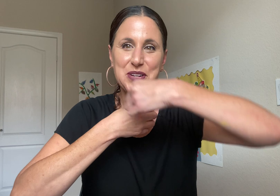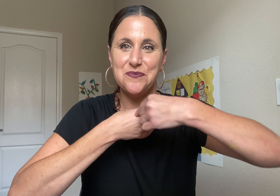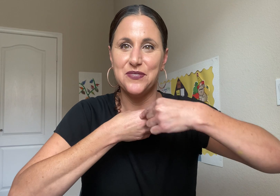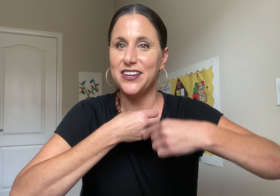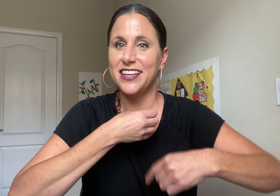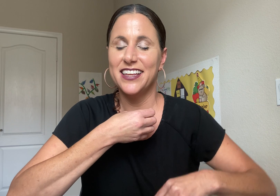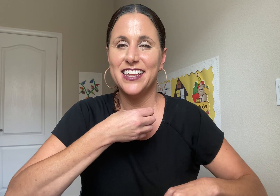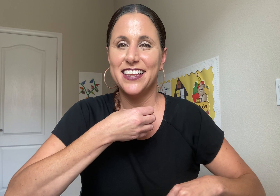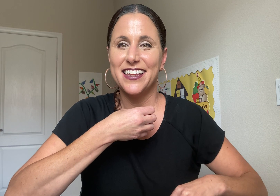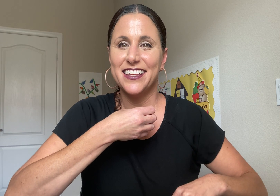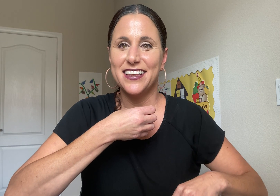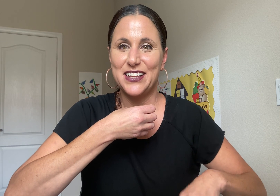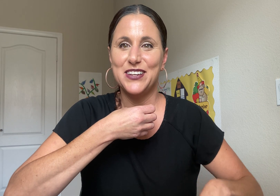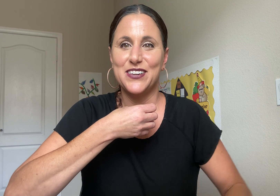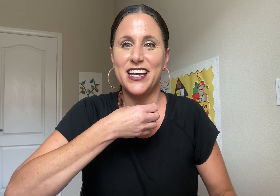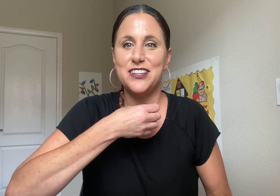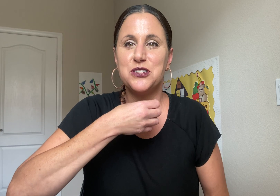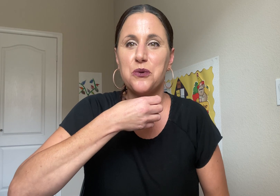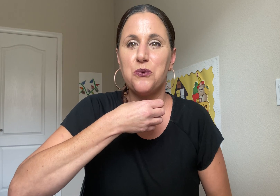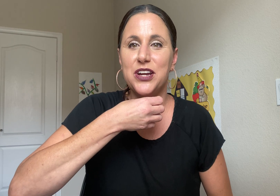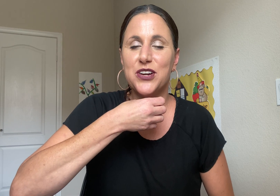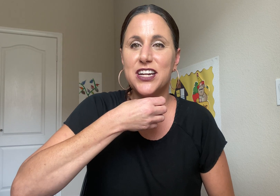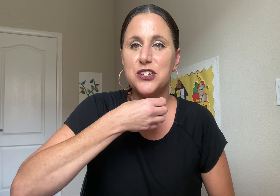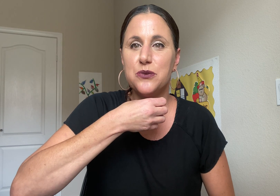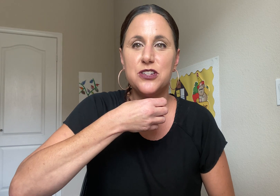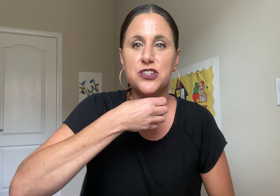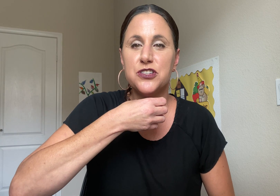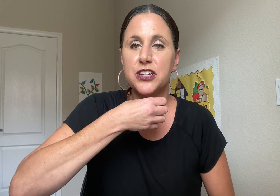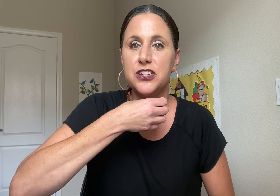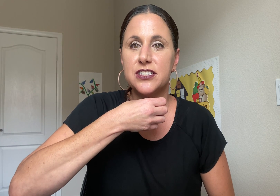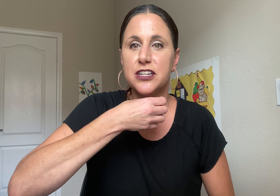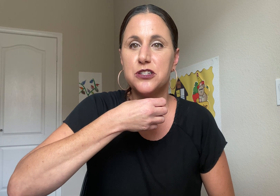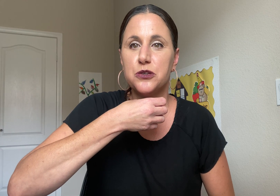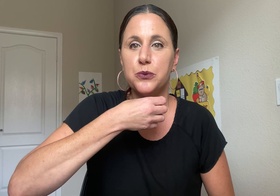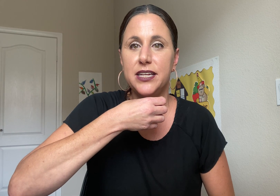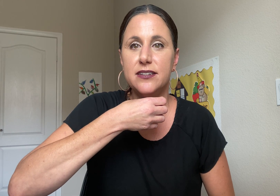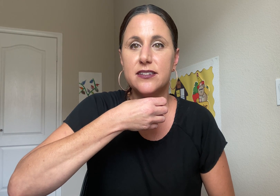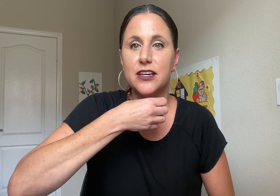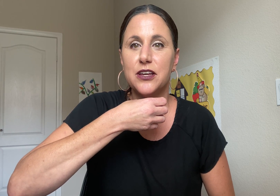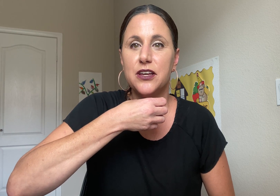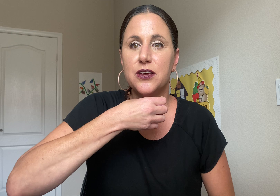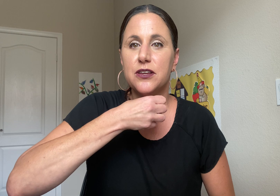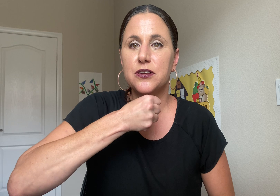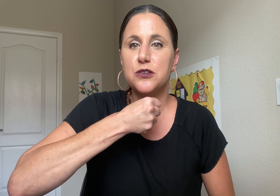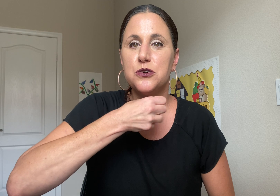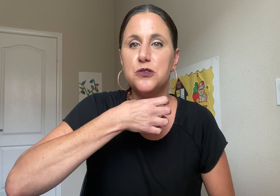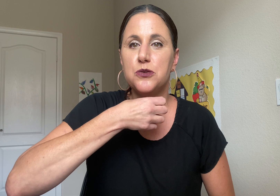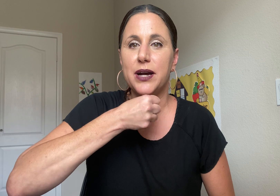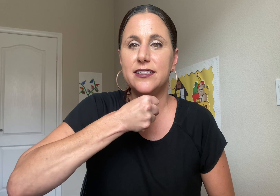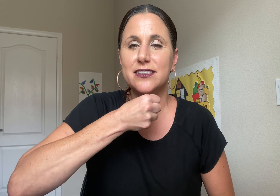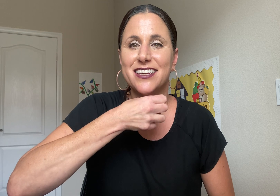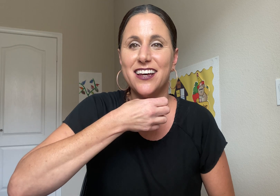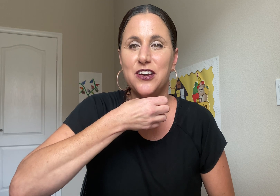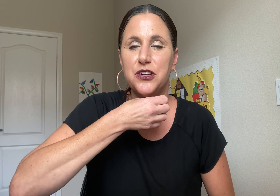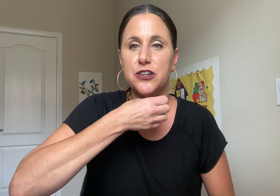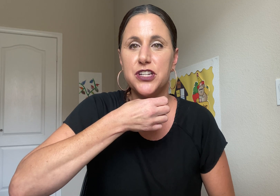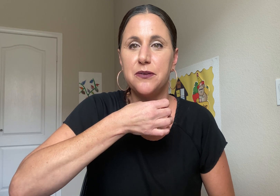cream. Okay, so what you're going to do is just going to squeeze twice under your chin.